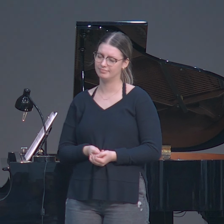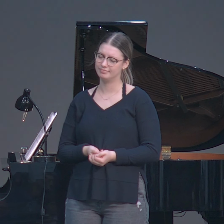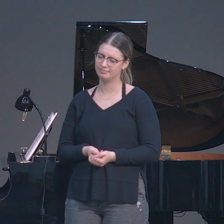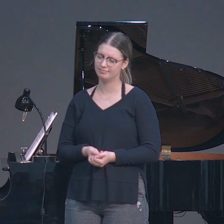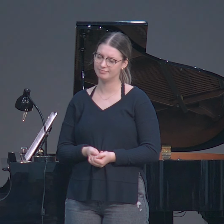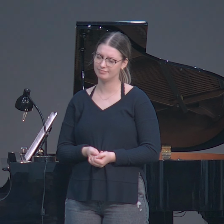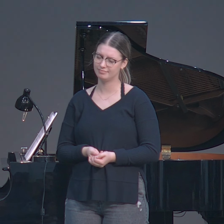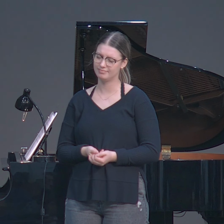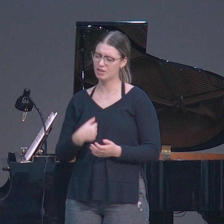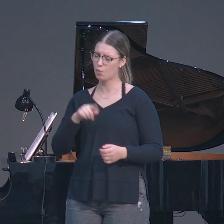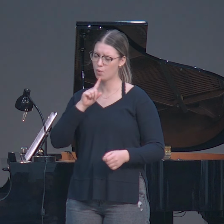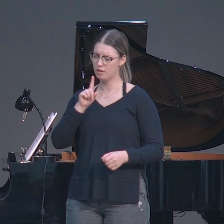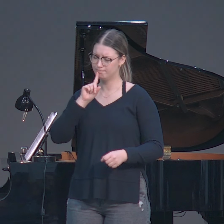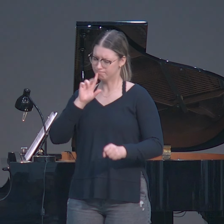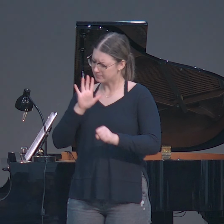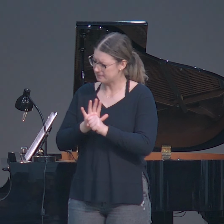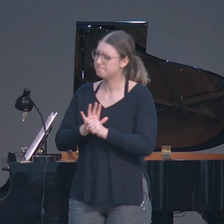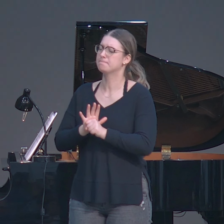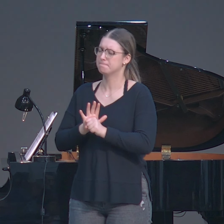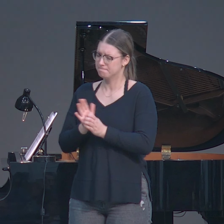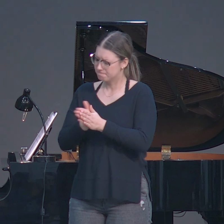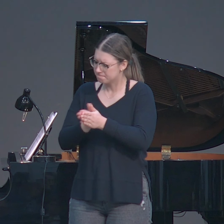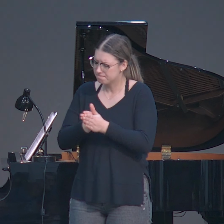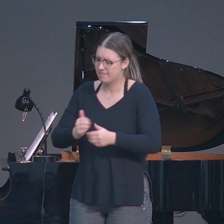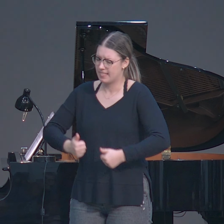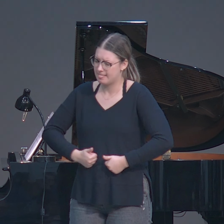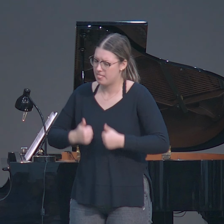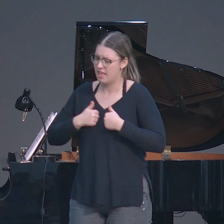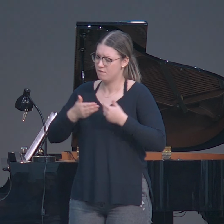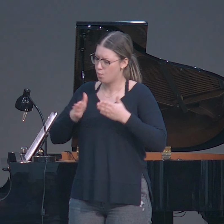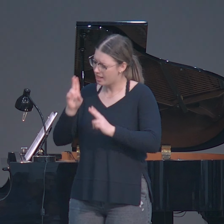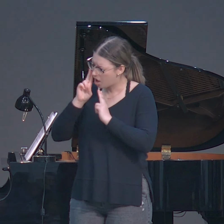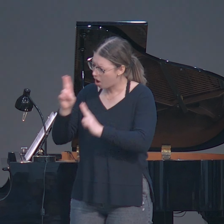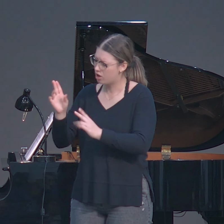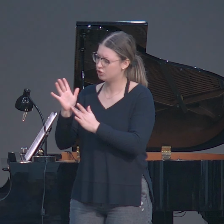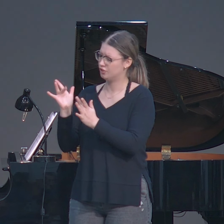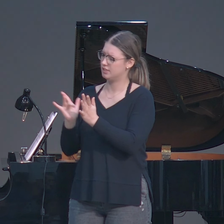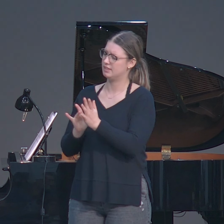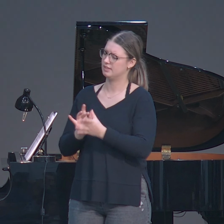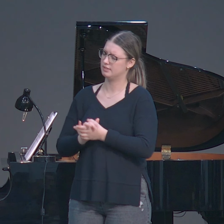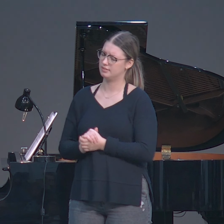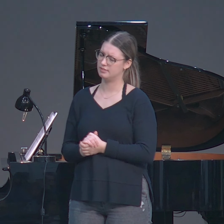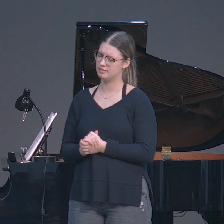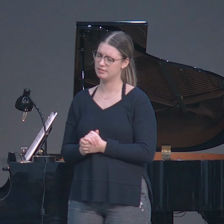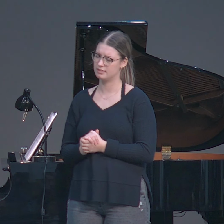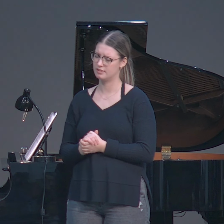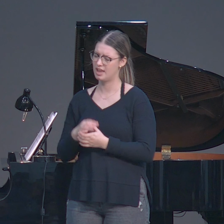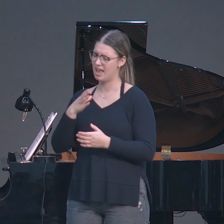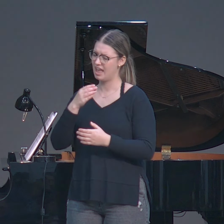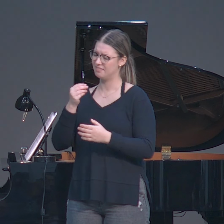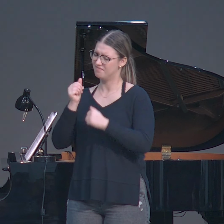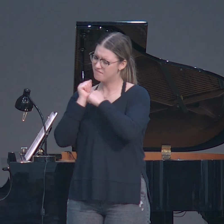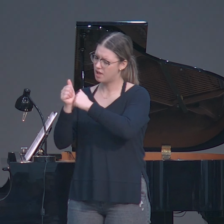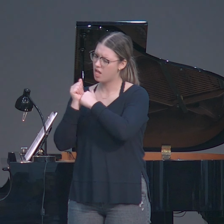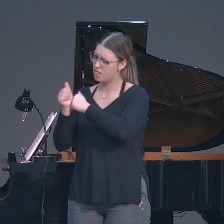and a commitment to live in a way that honors Jesus and follows